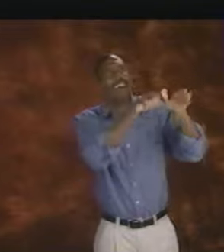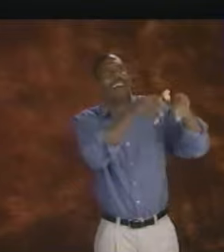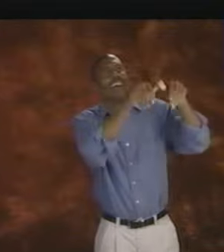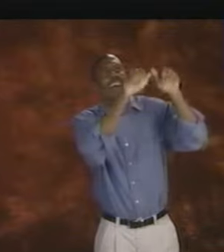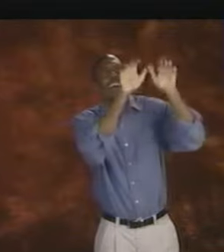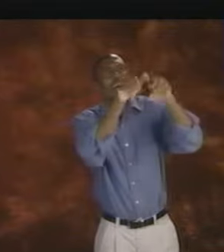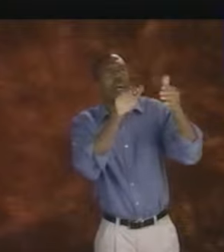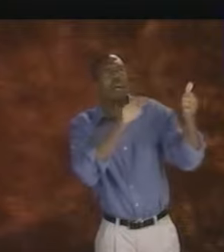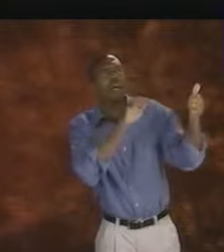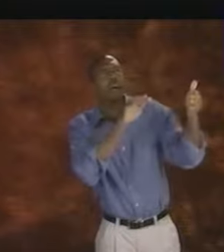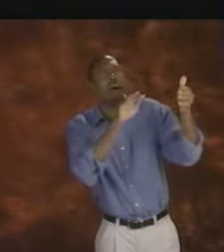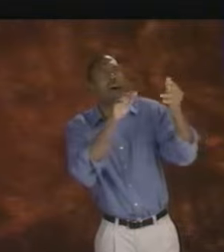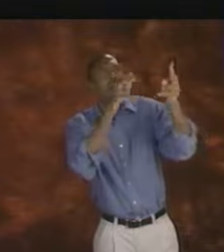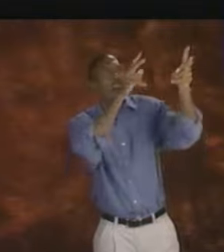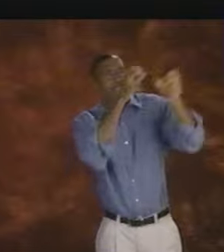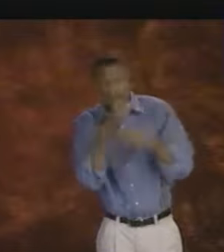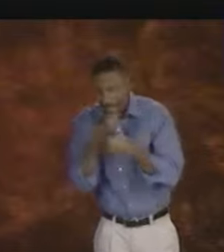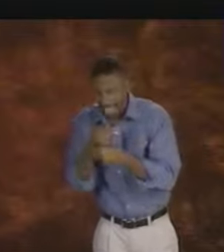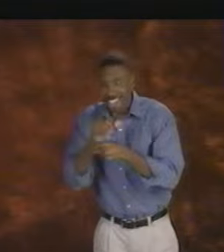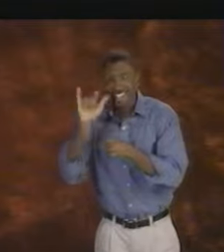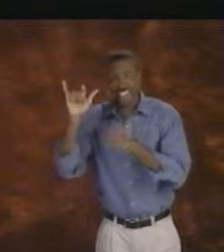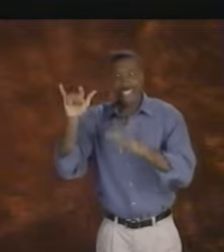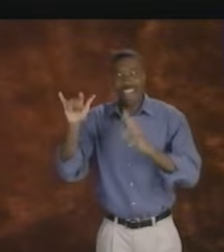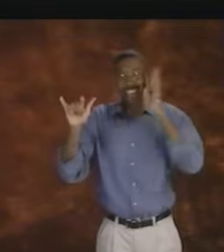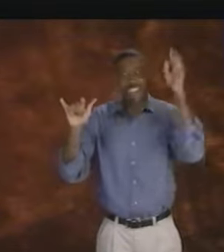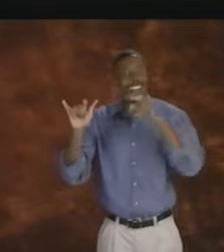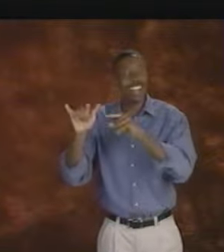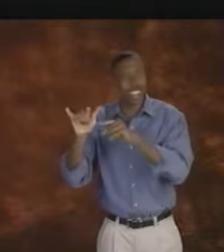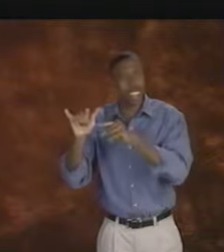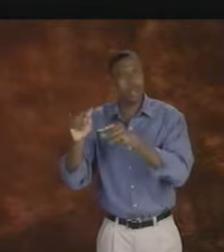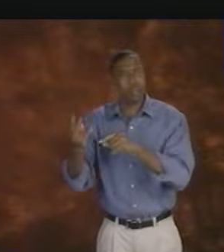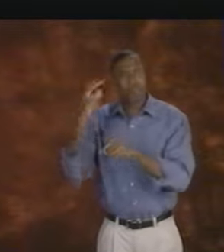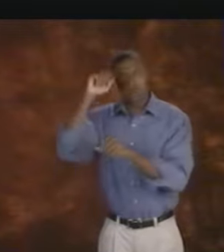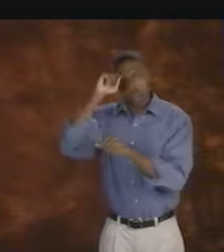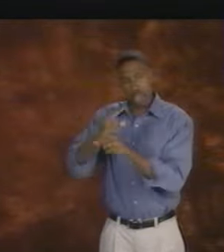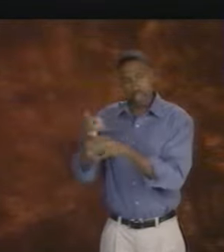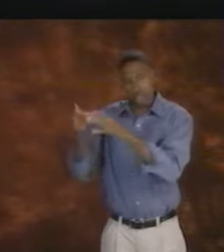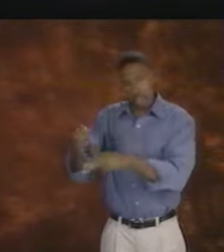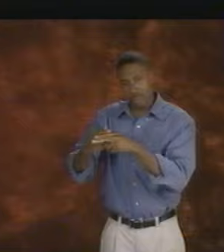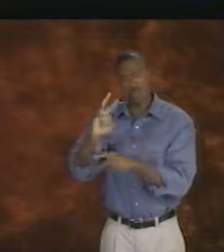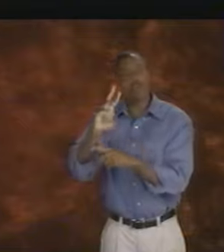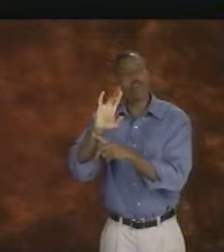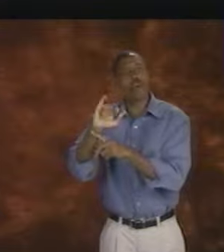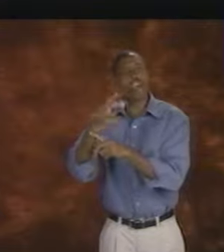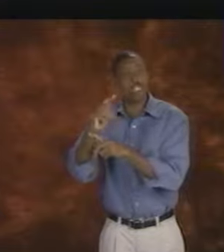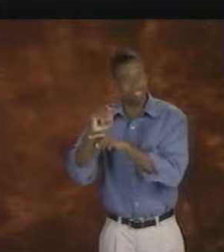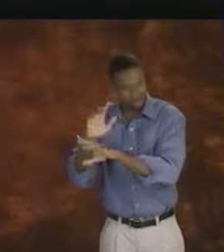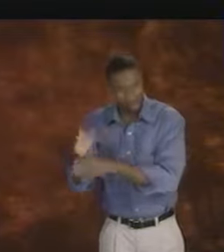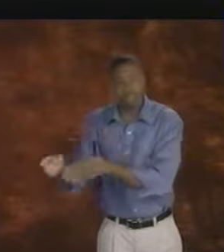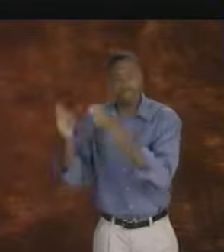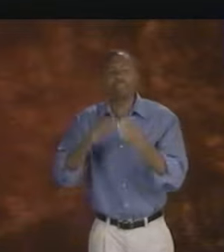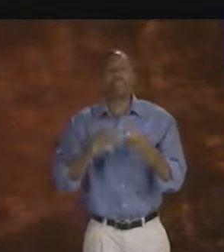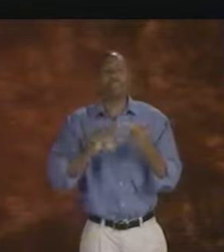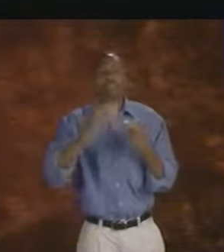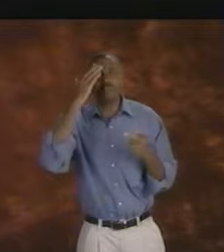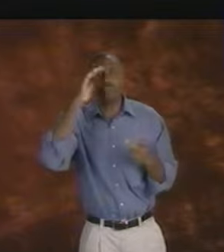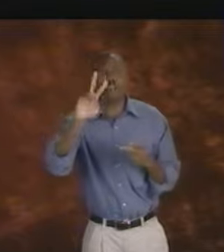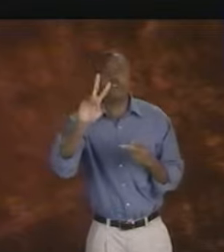For example, let's talk about the airplane. How did that idea even get conceived? It was from birds. Men studied birds